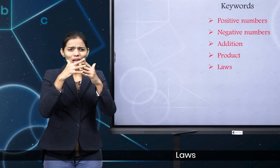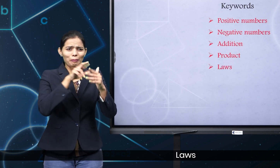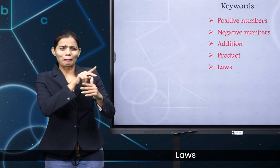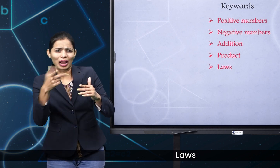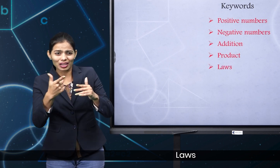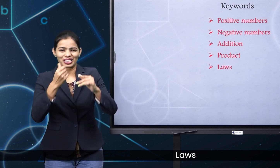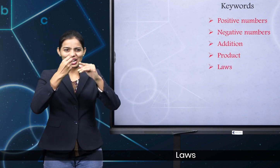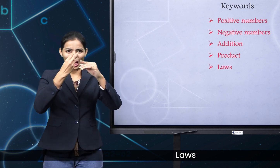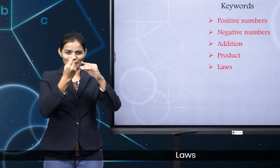laws,